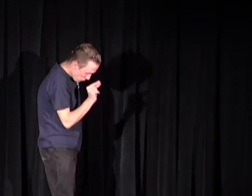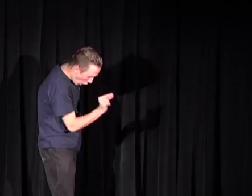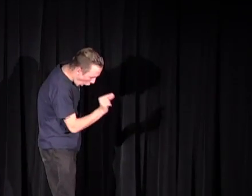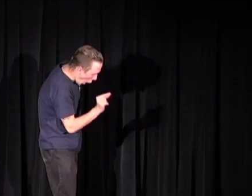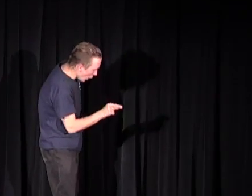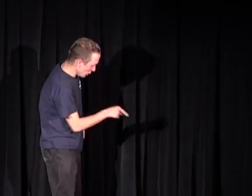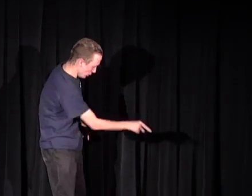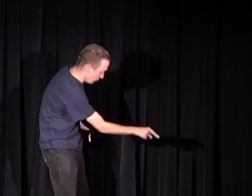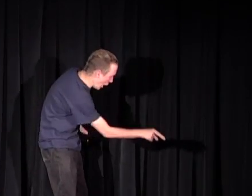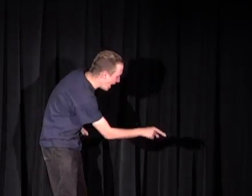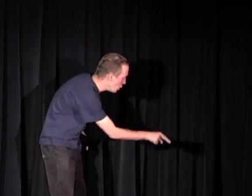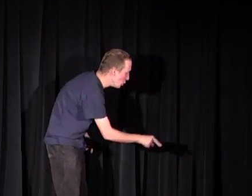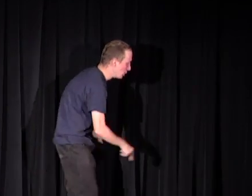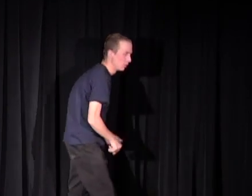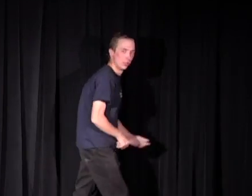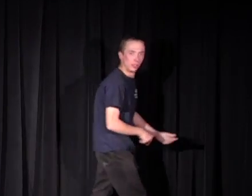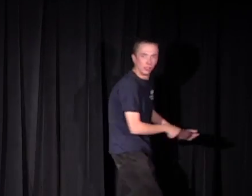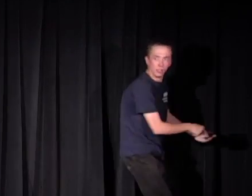You need the small, tiny ones. They're right there.